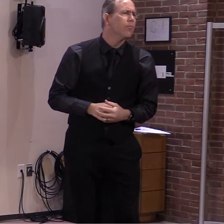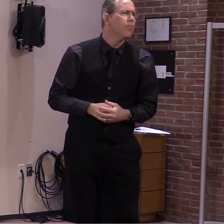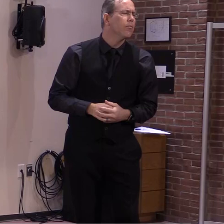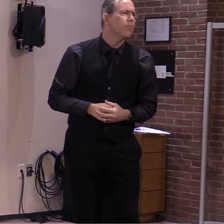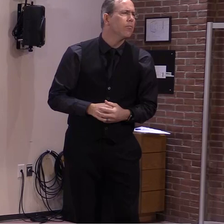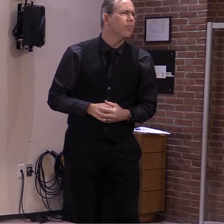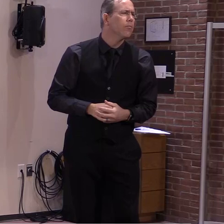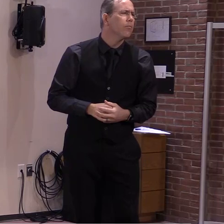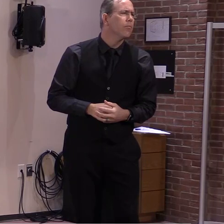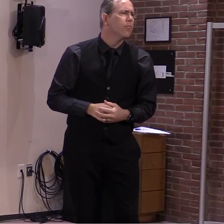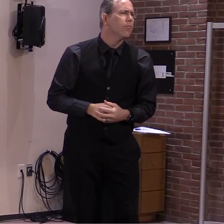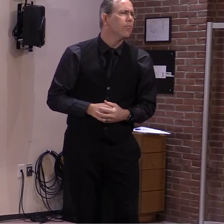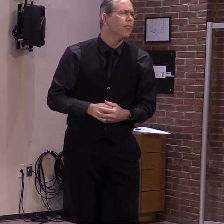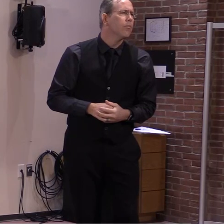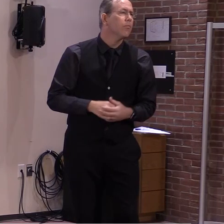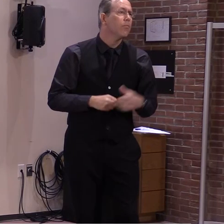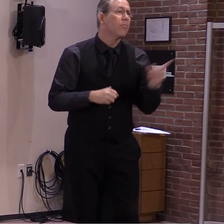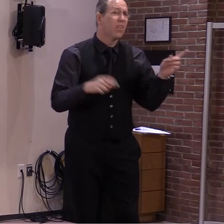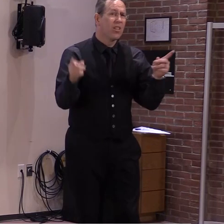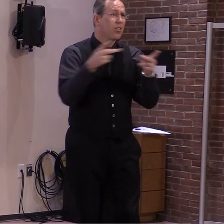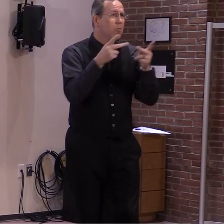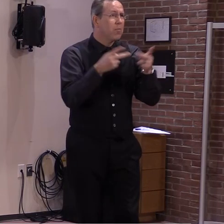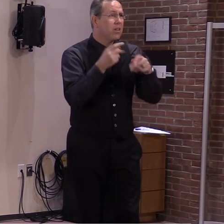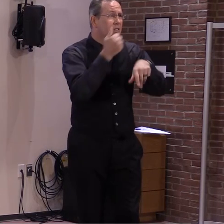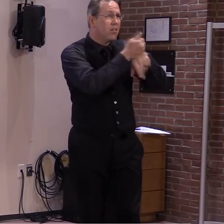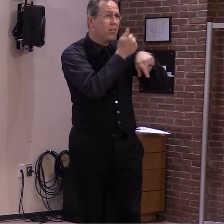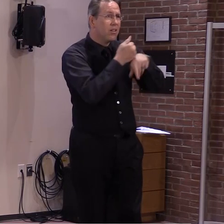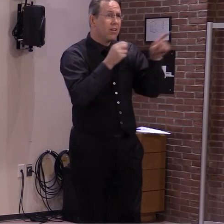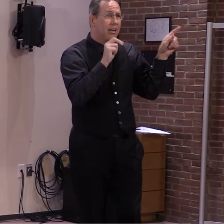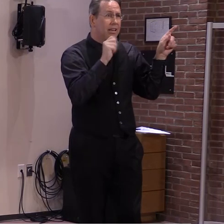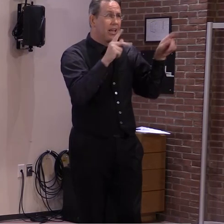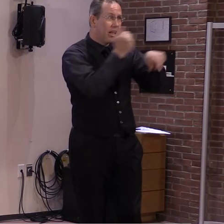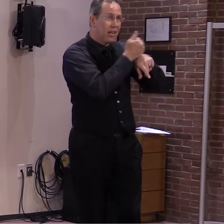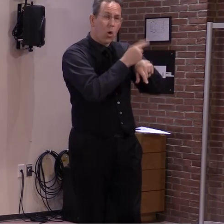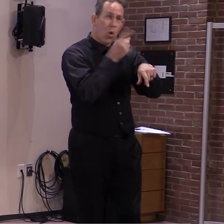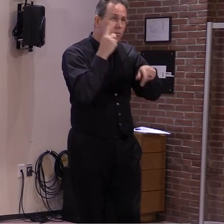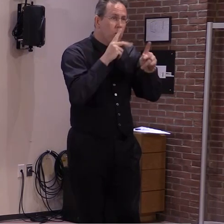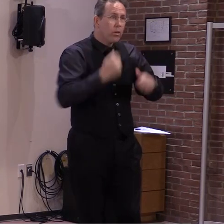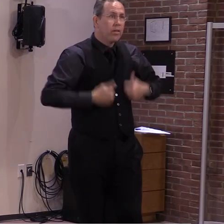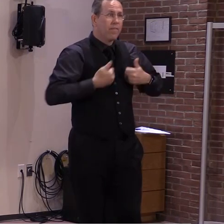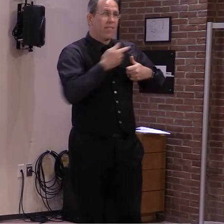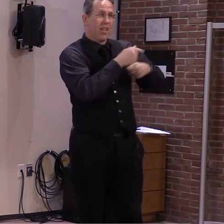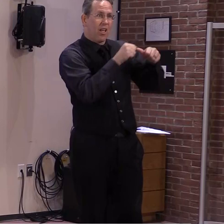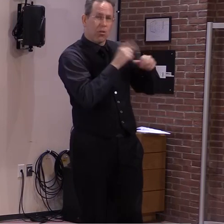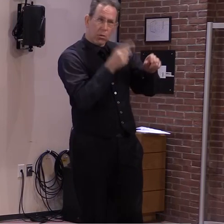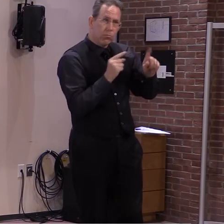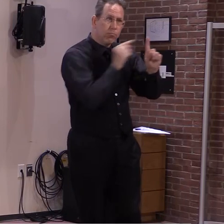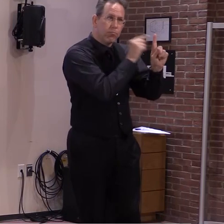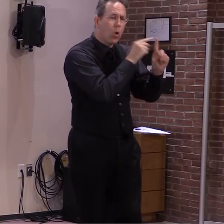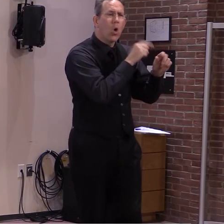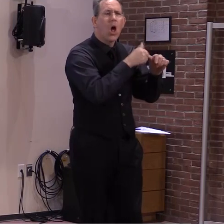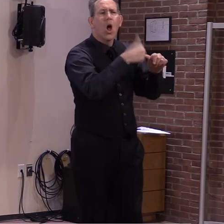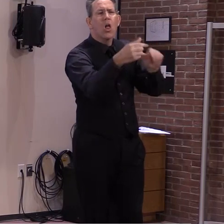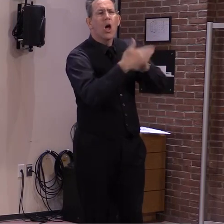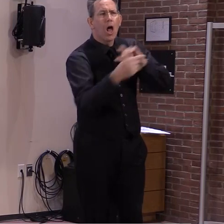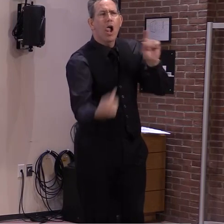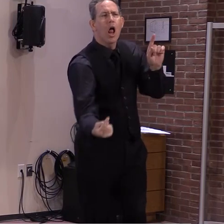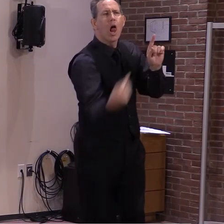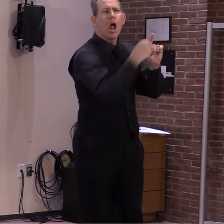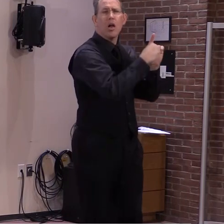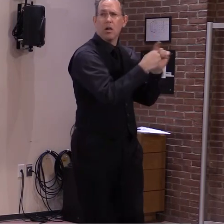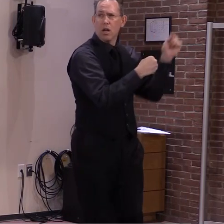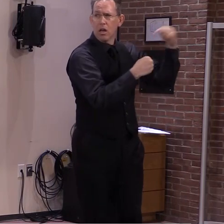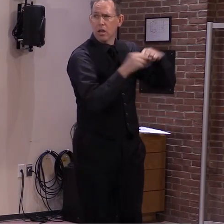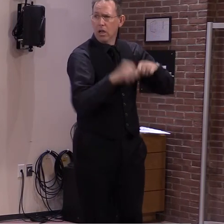counting on distance and proximity to do that all on its own? I think distance and proximity will be our key